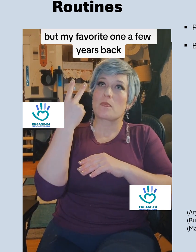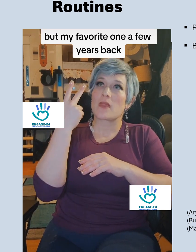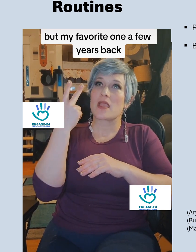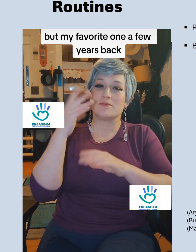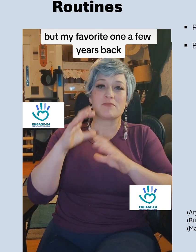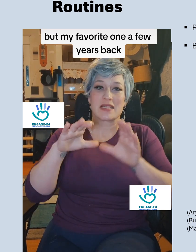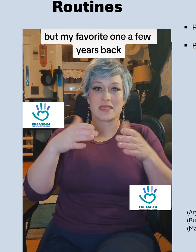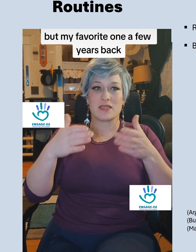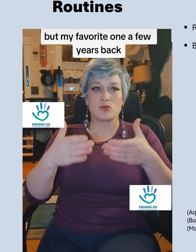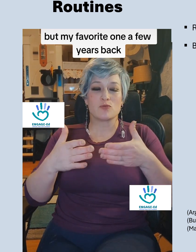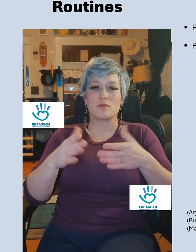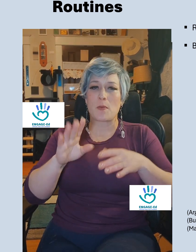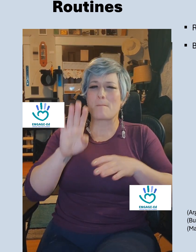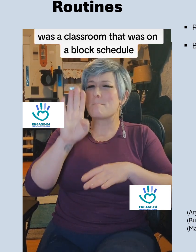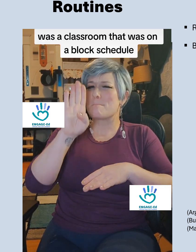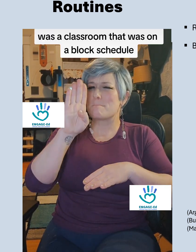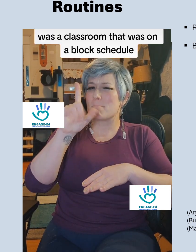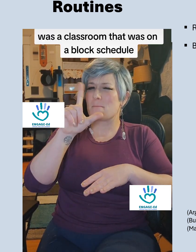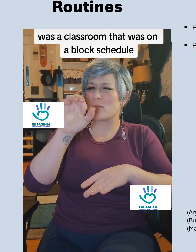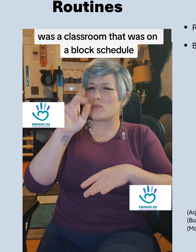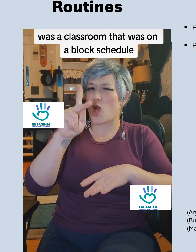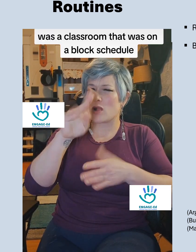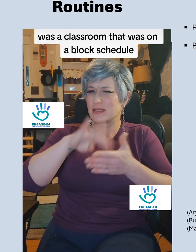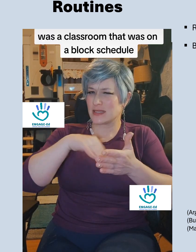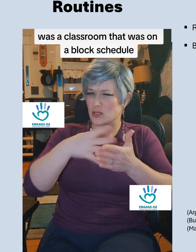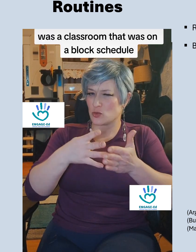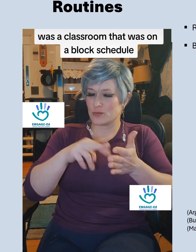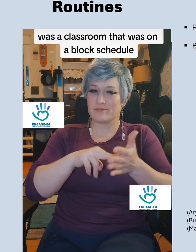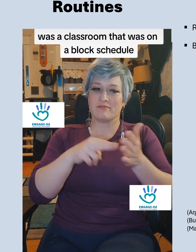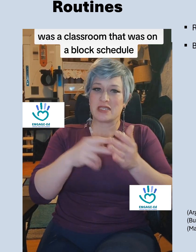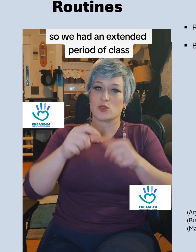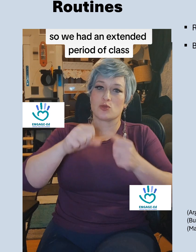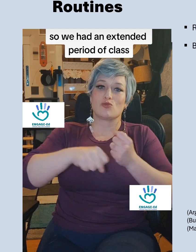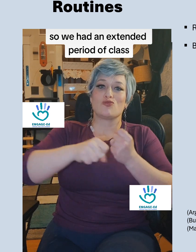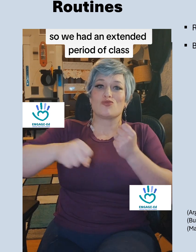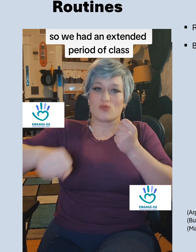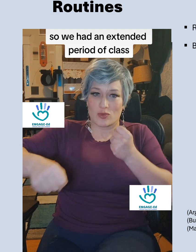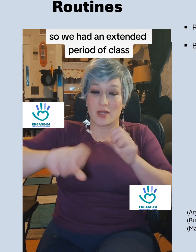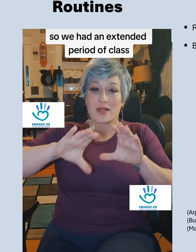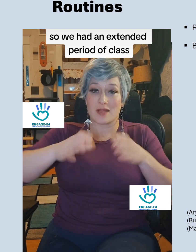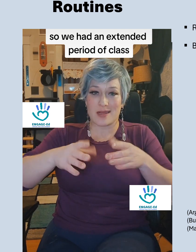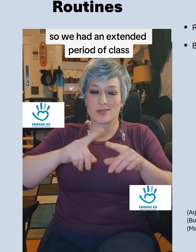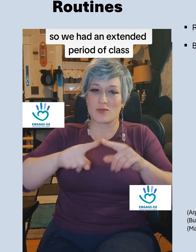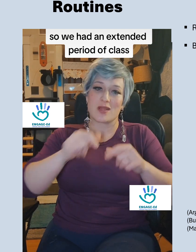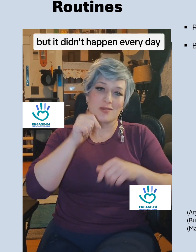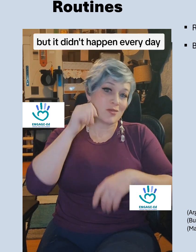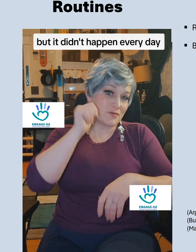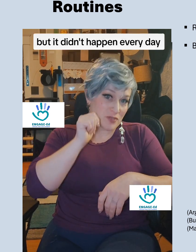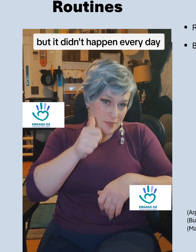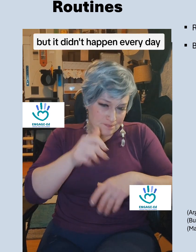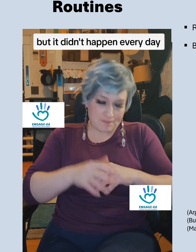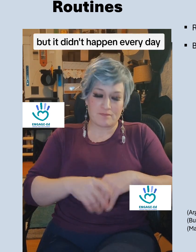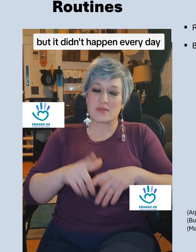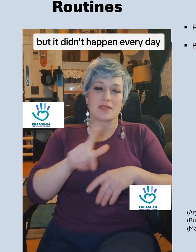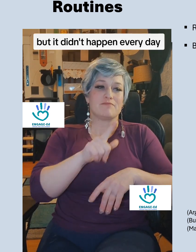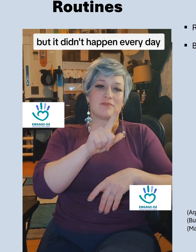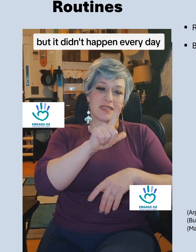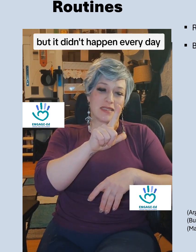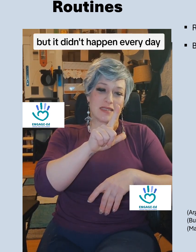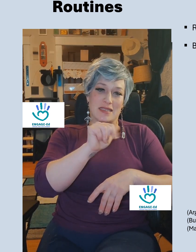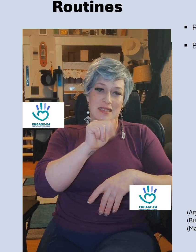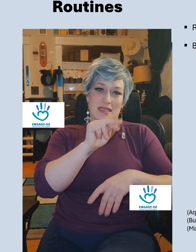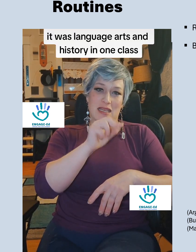one a few years back was a classroom that was on a block schedule. So we had an extended period of class, but it didn't happen every